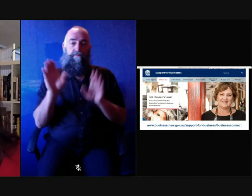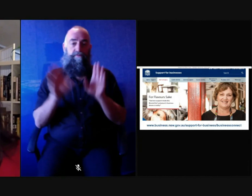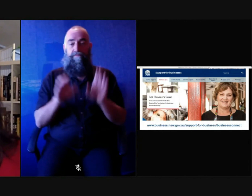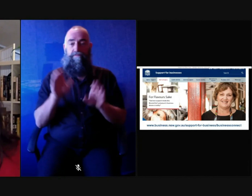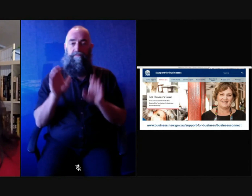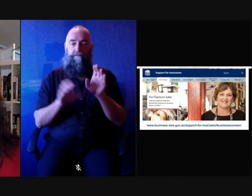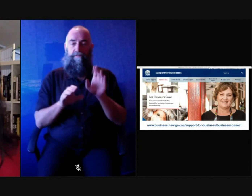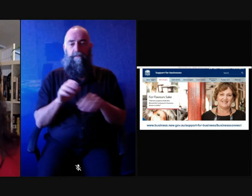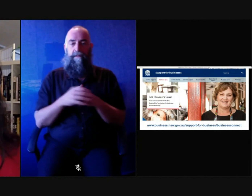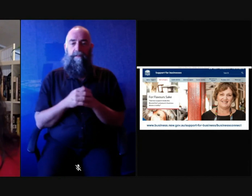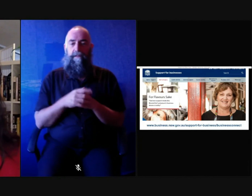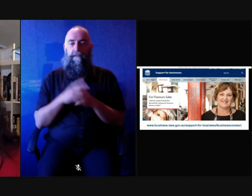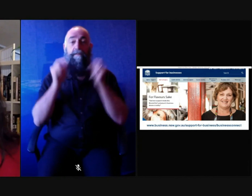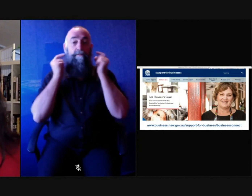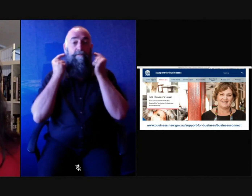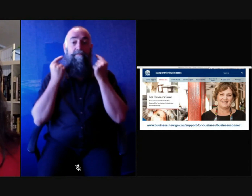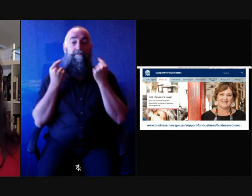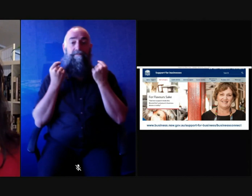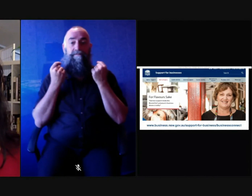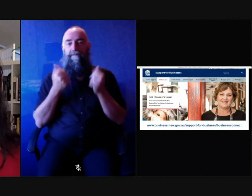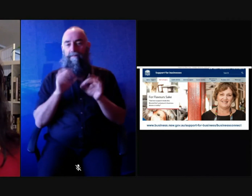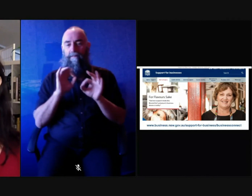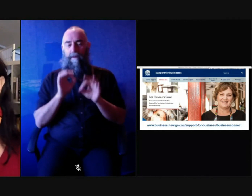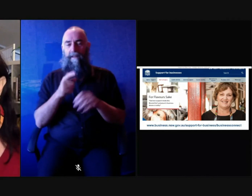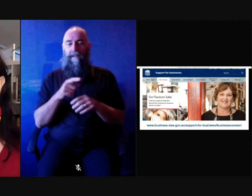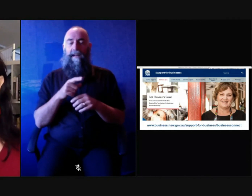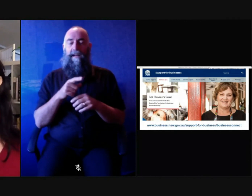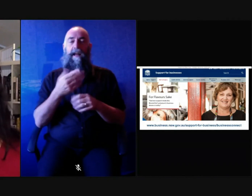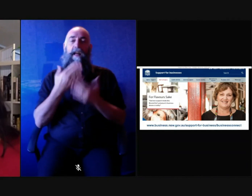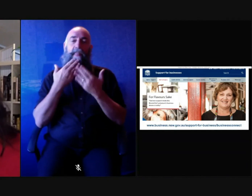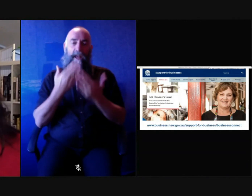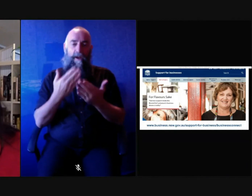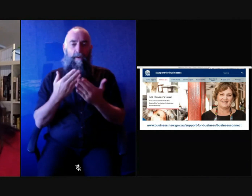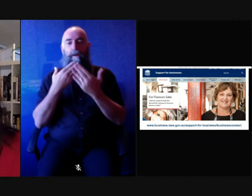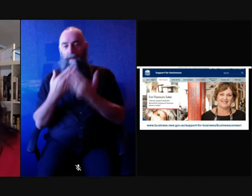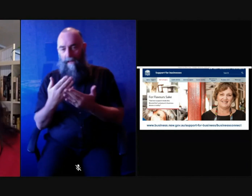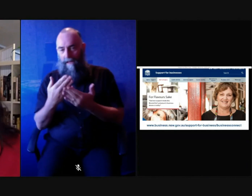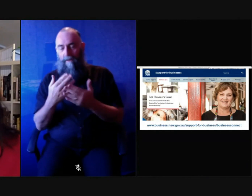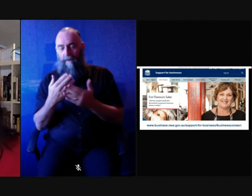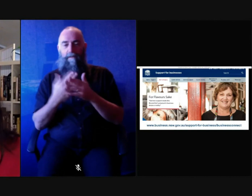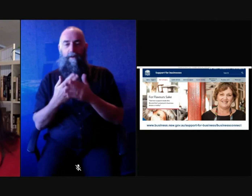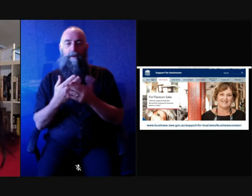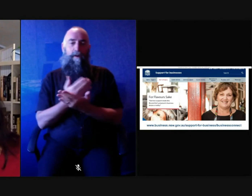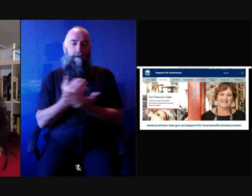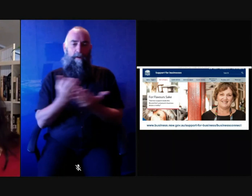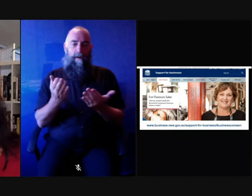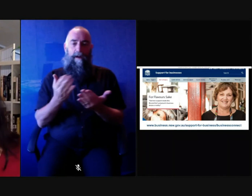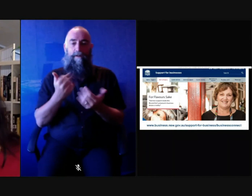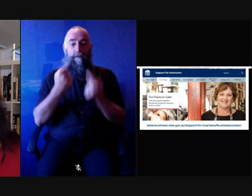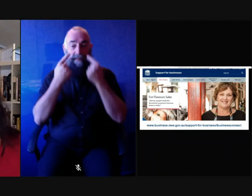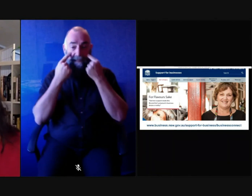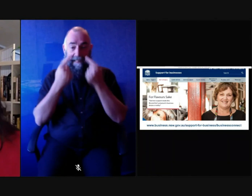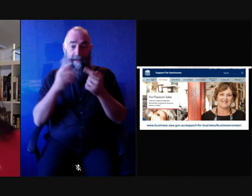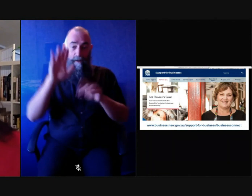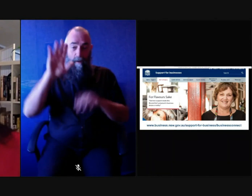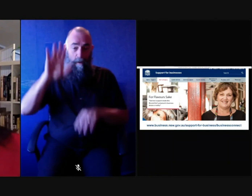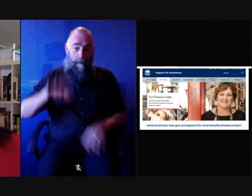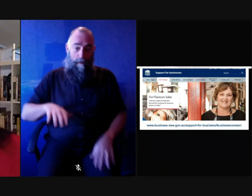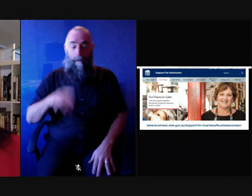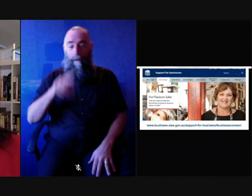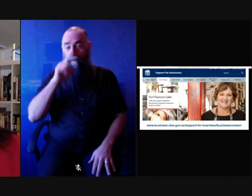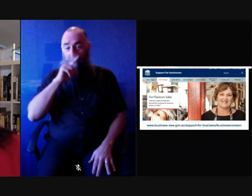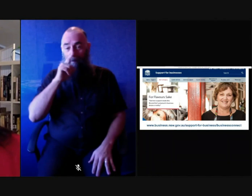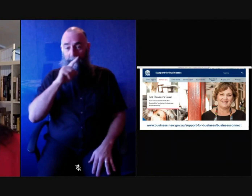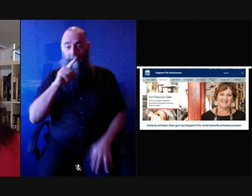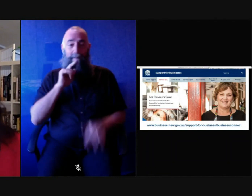him a little product placement. Thank you, Dev. Thank you very much. It's been great to see you all. It's been fantastic to